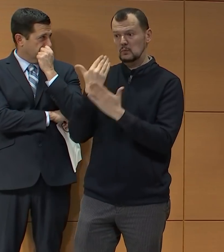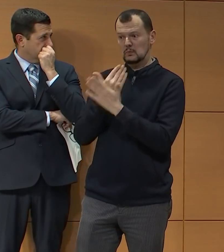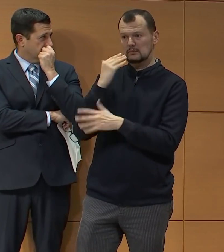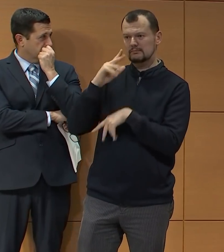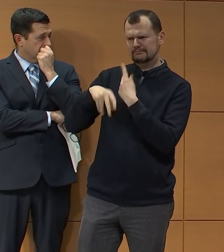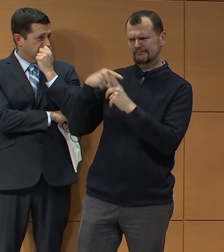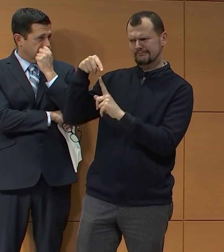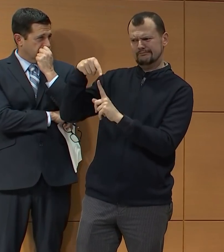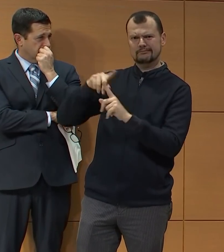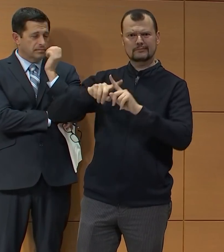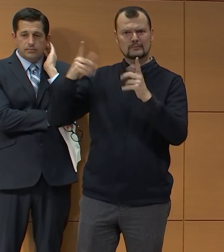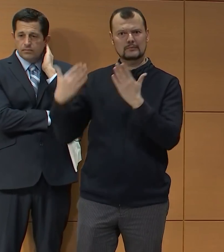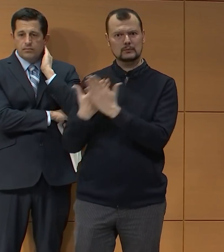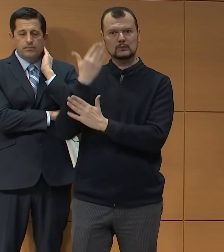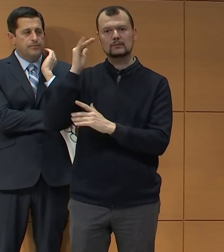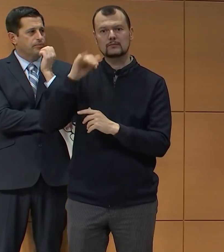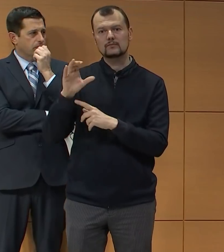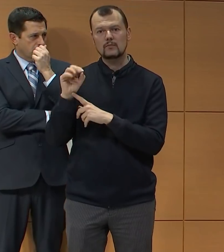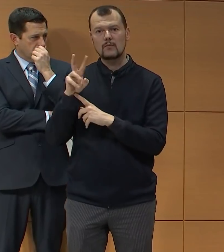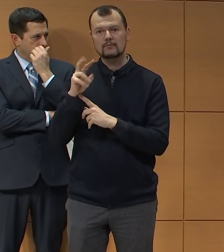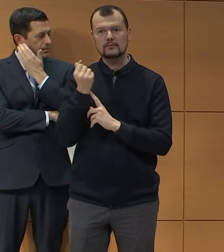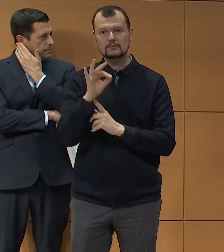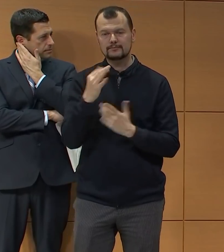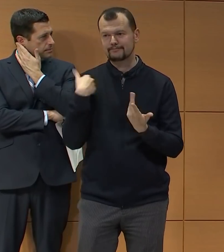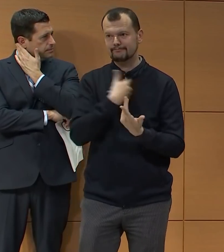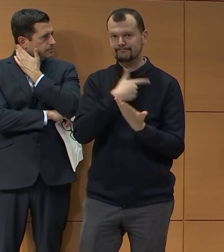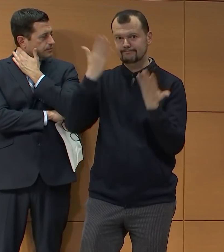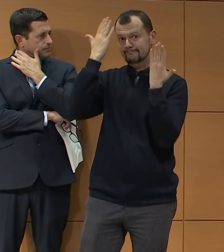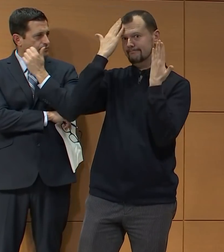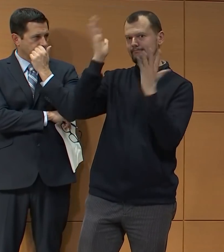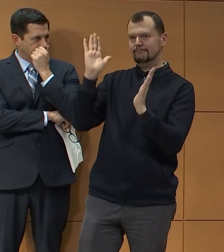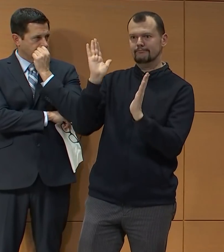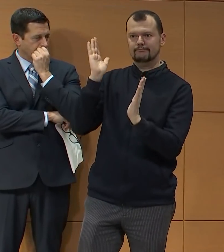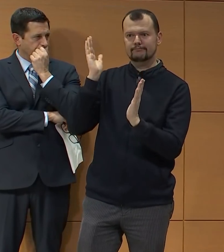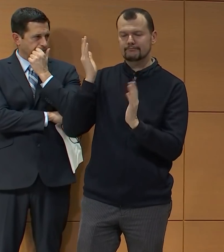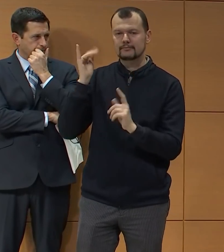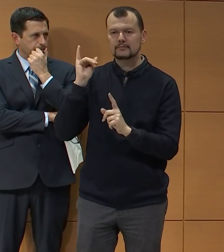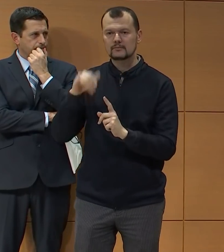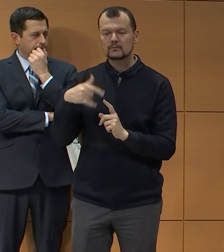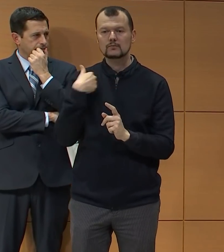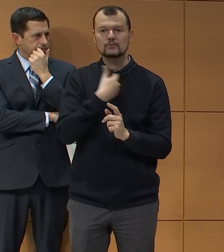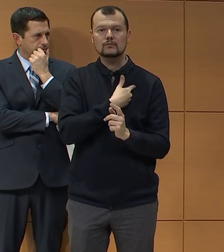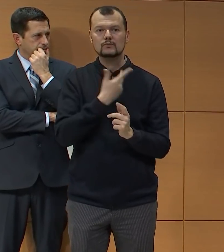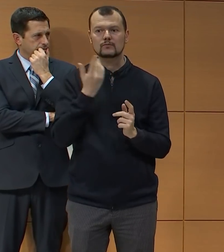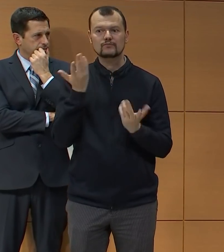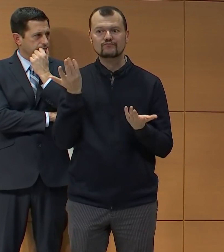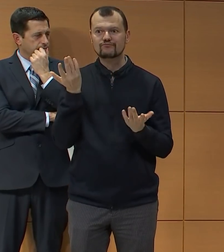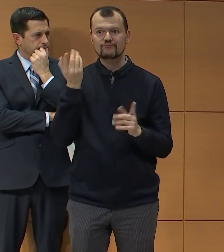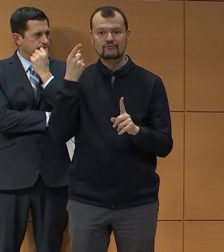know. What we currently do know is that in about